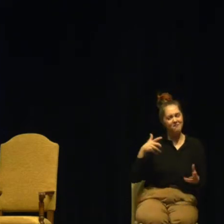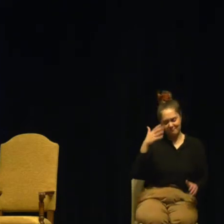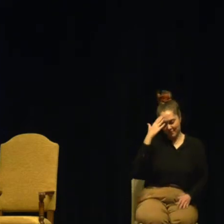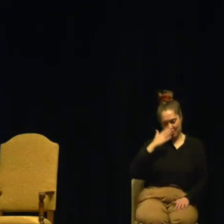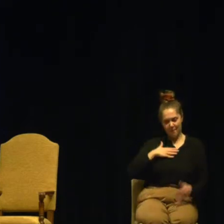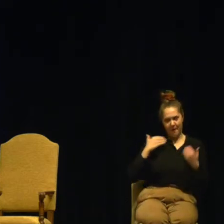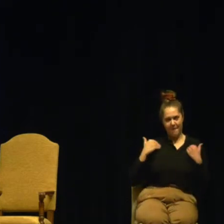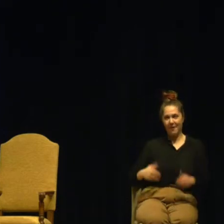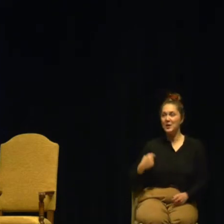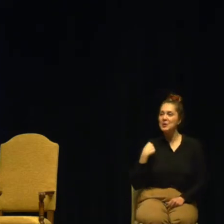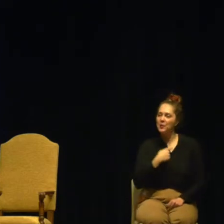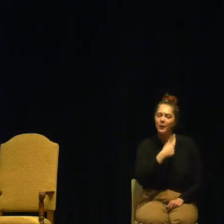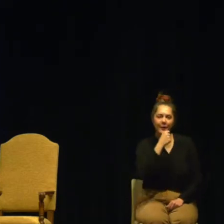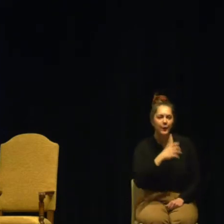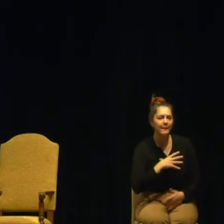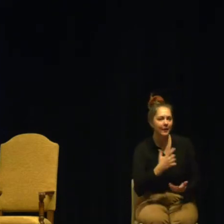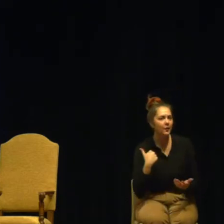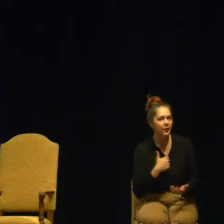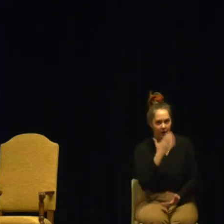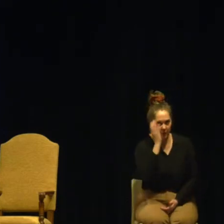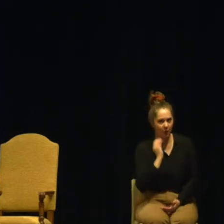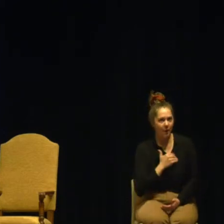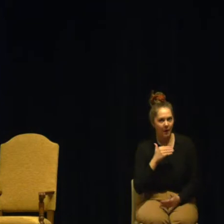we as women, we know our bodies.